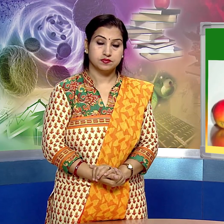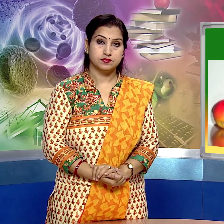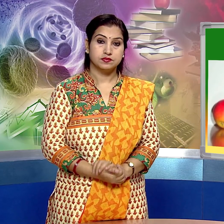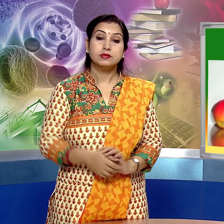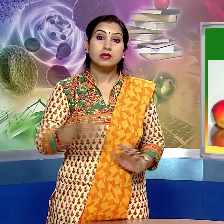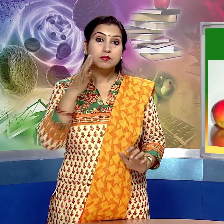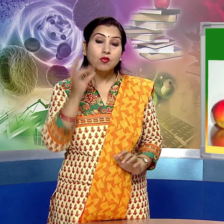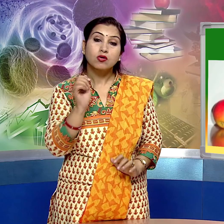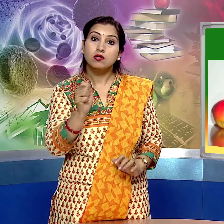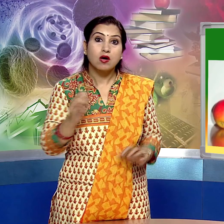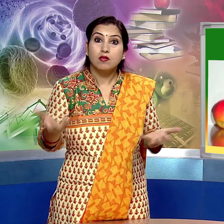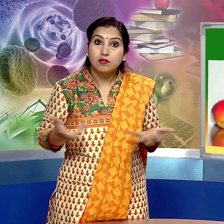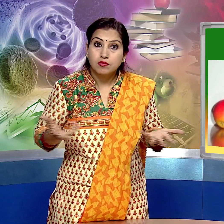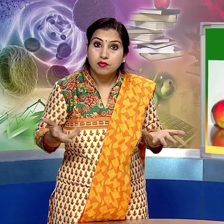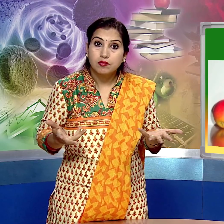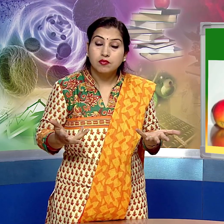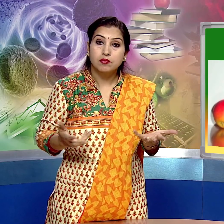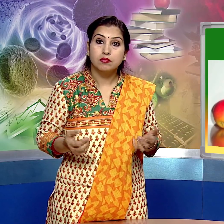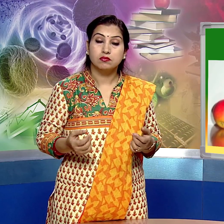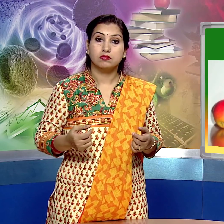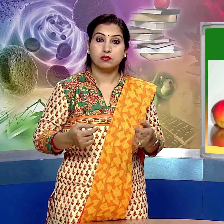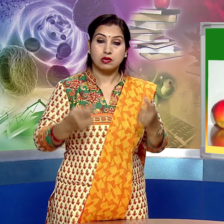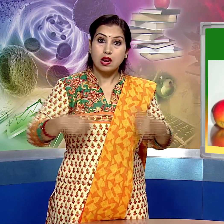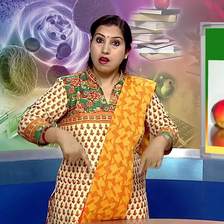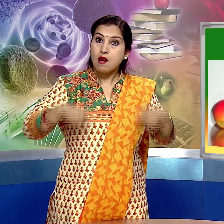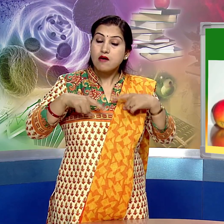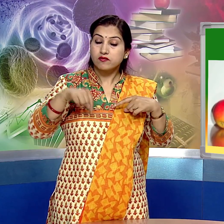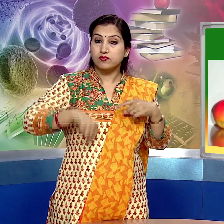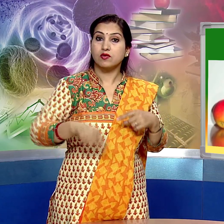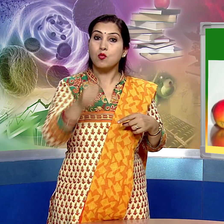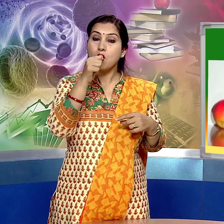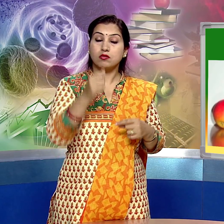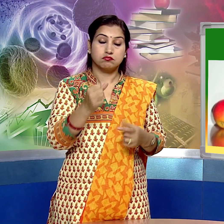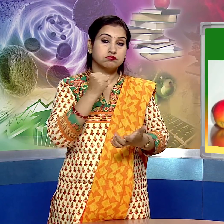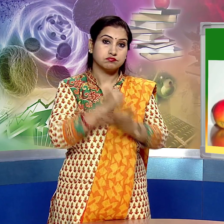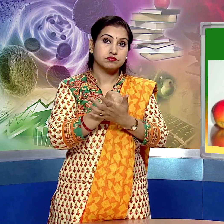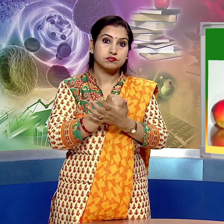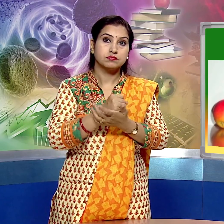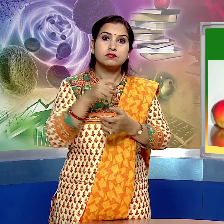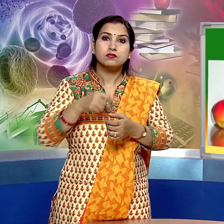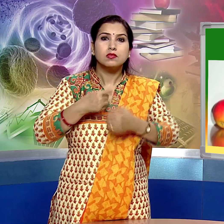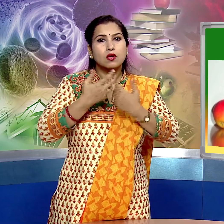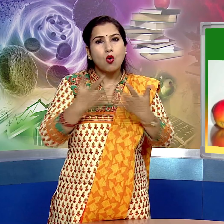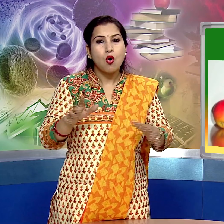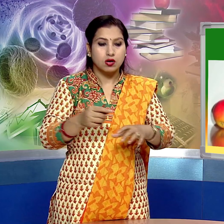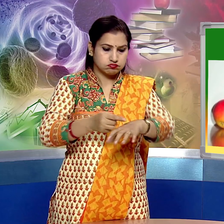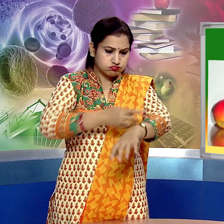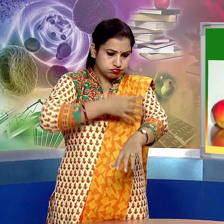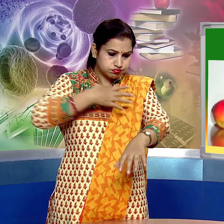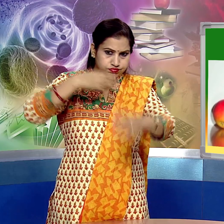The main functions are: water is vital to life. It is present in all the cells of the